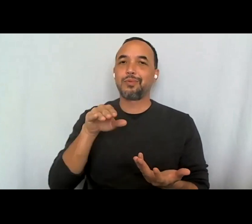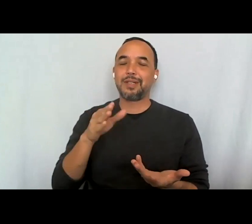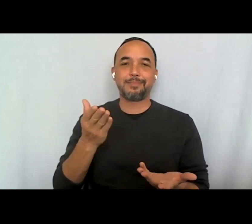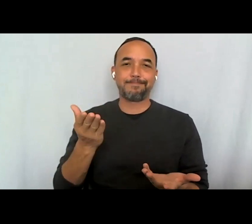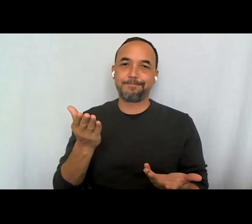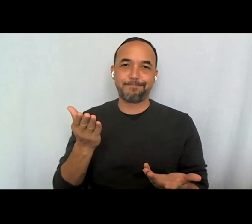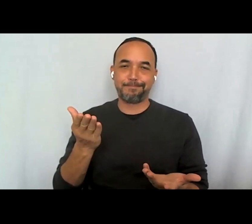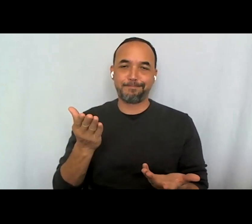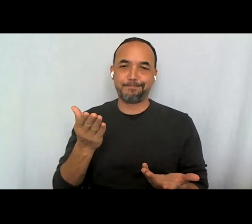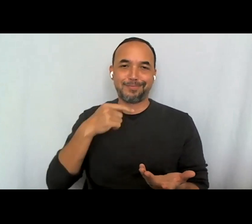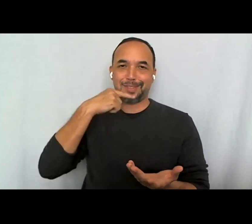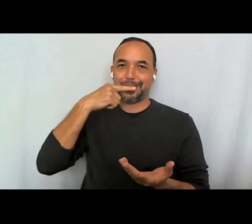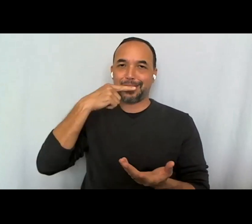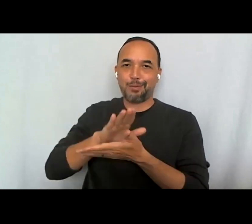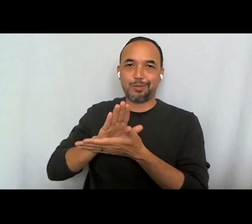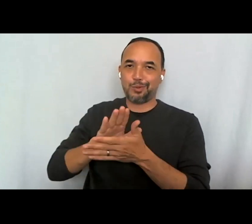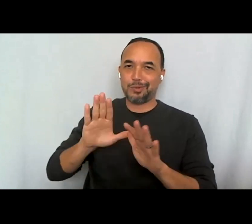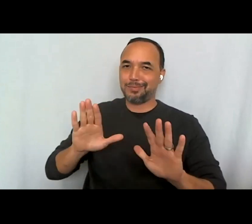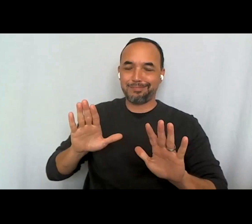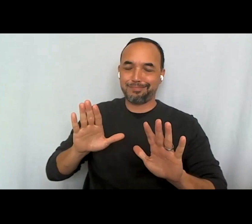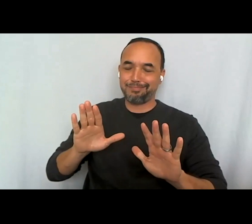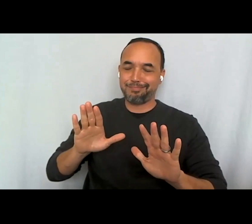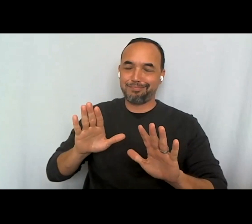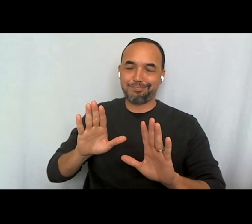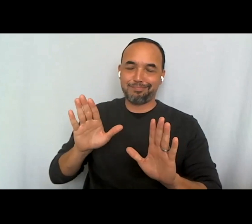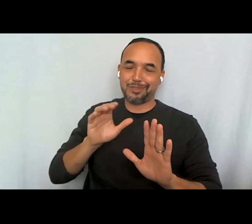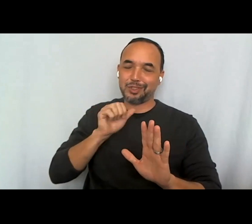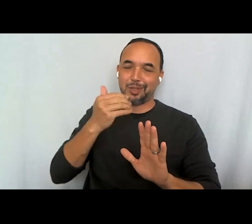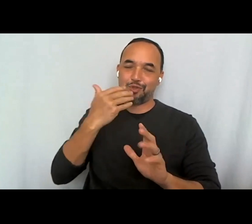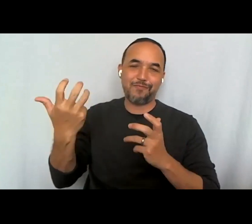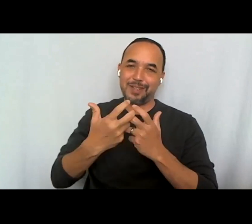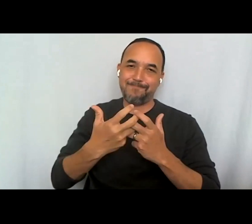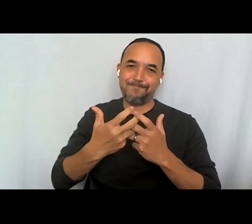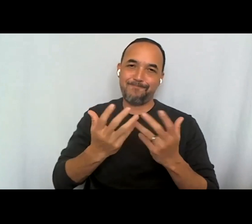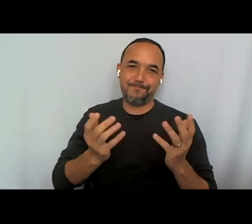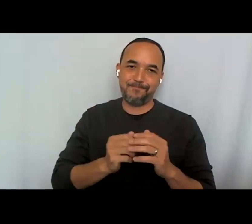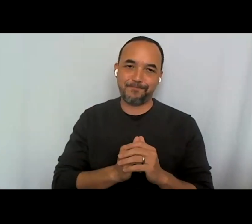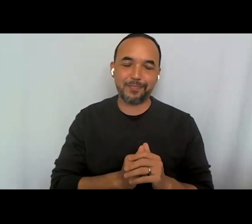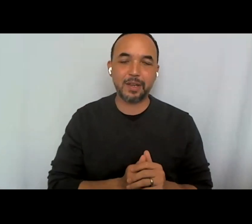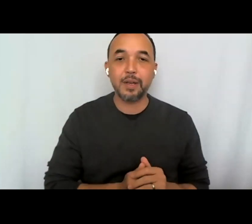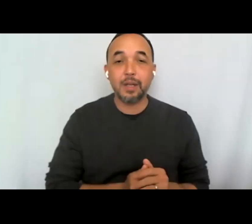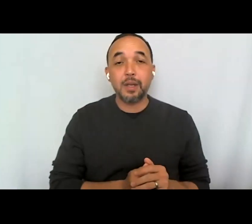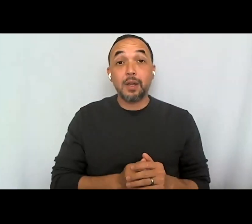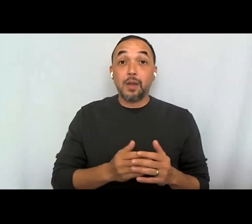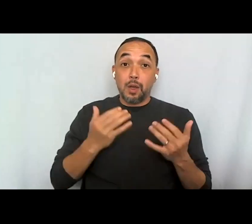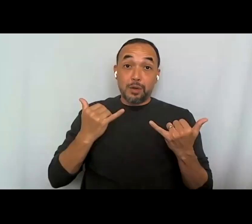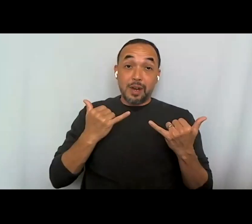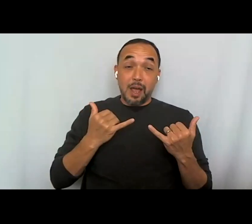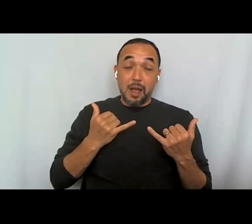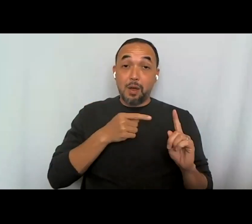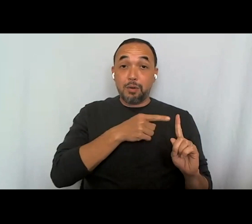a hearing school it's not the way to go for him. Now he's at the California School for the